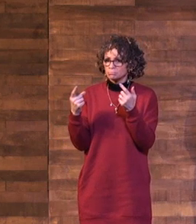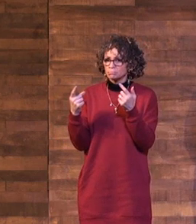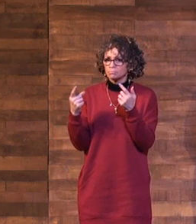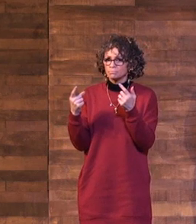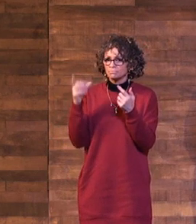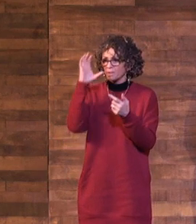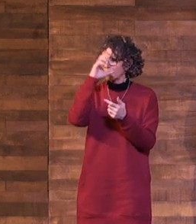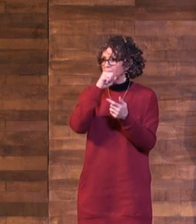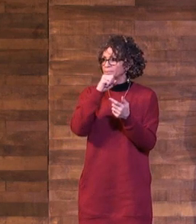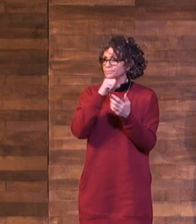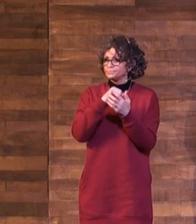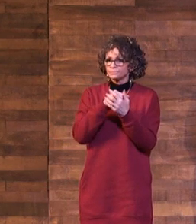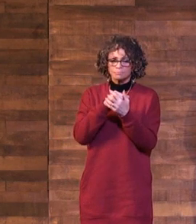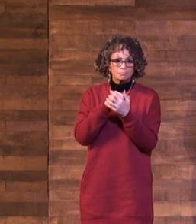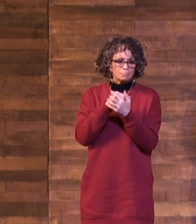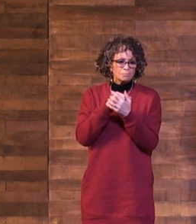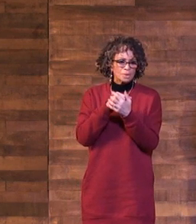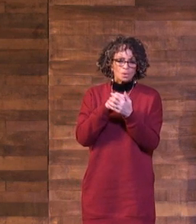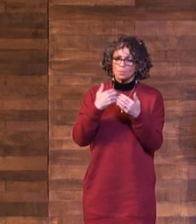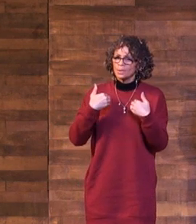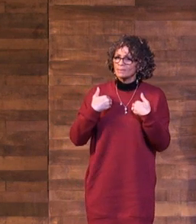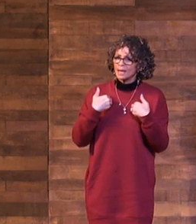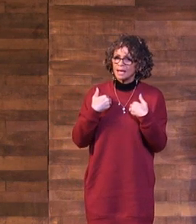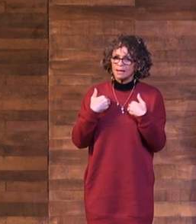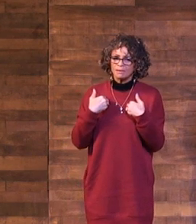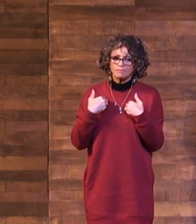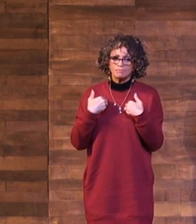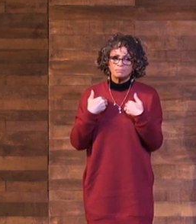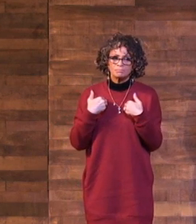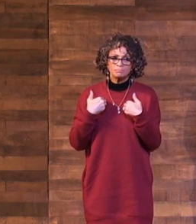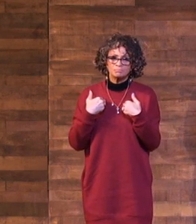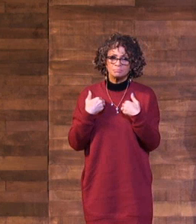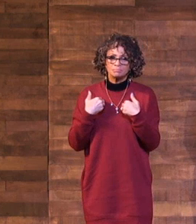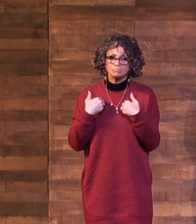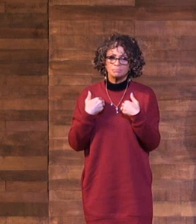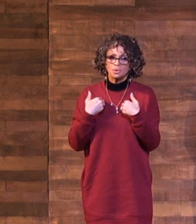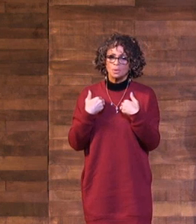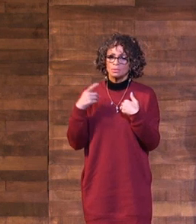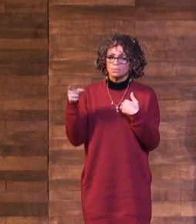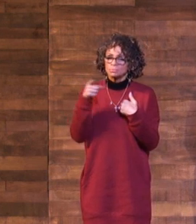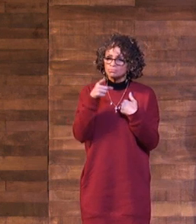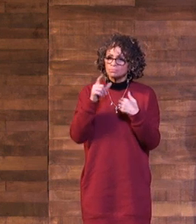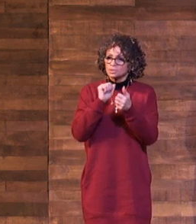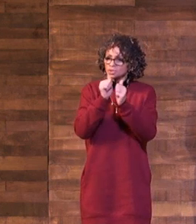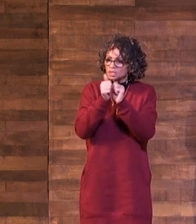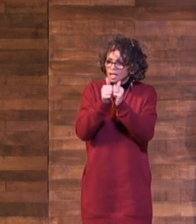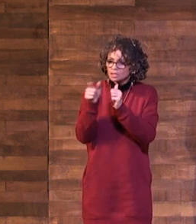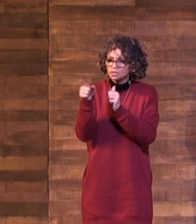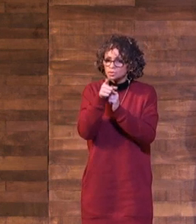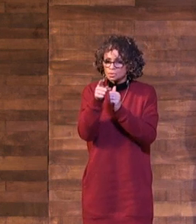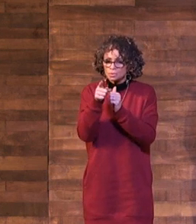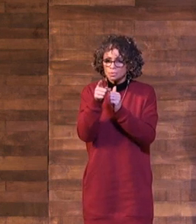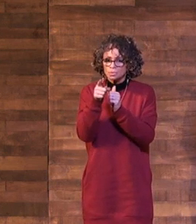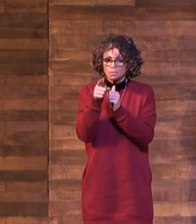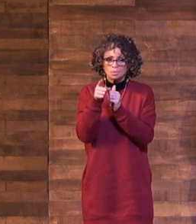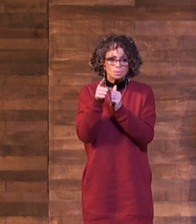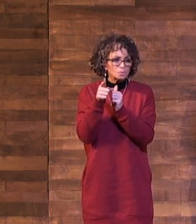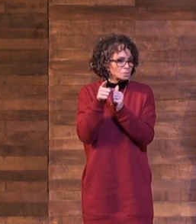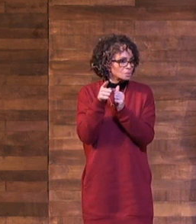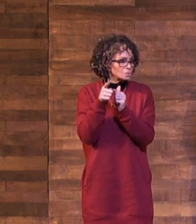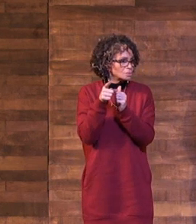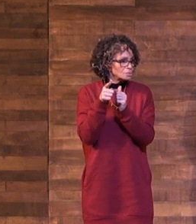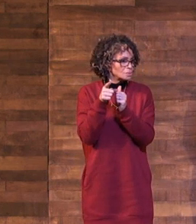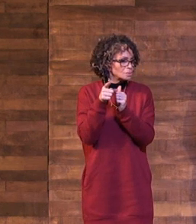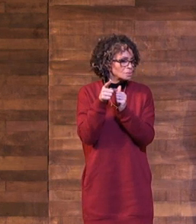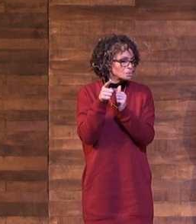factors can be contributors to this, we want to challenge you and encourage you to continue your generosity.